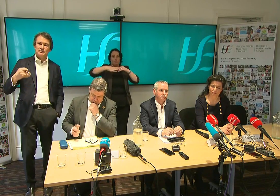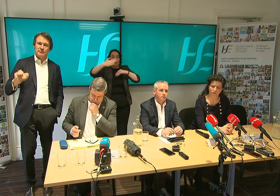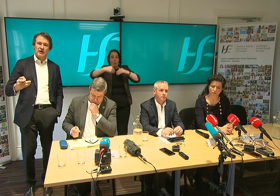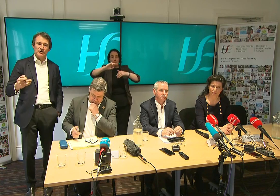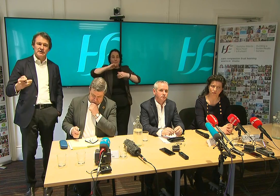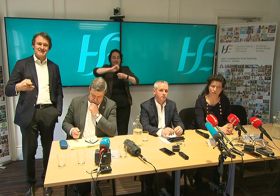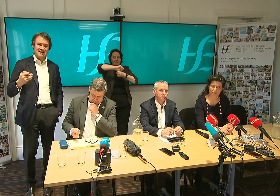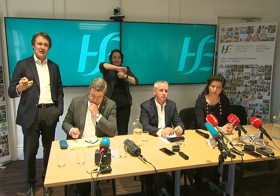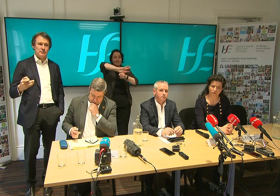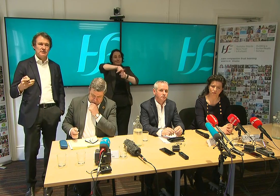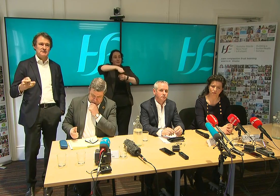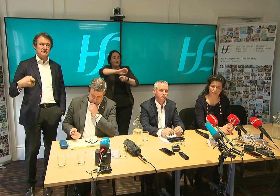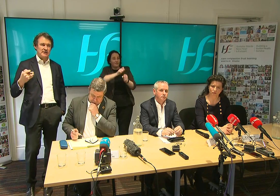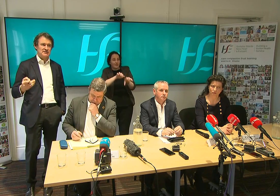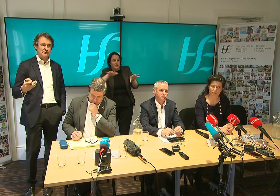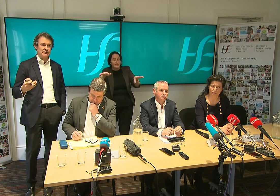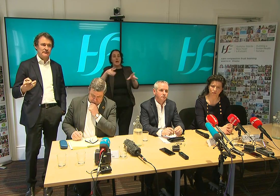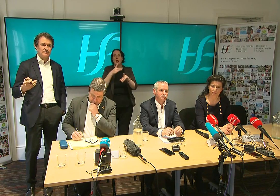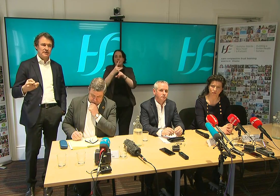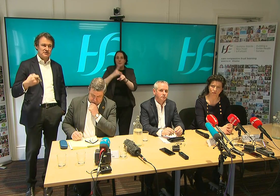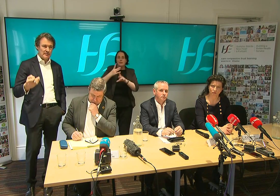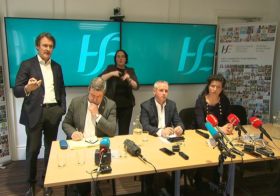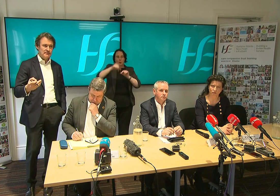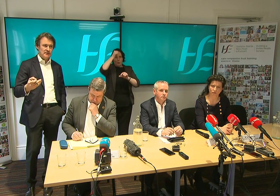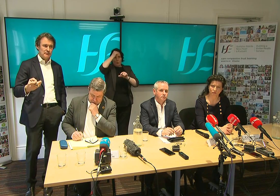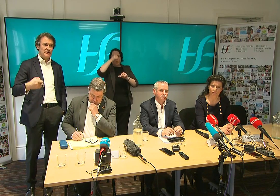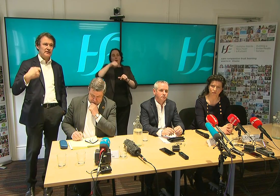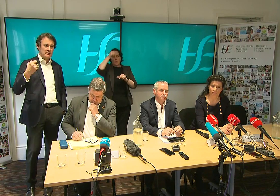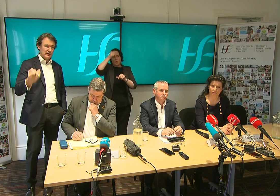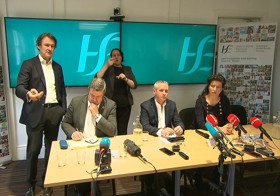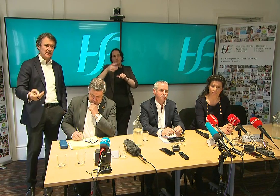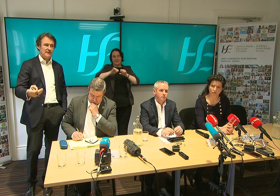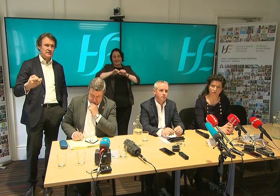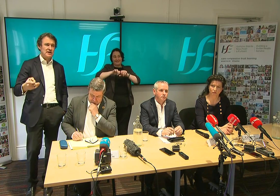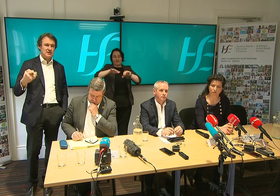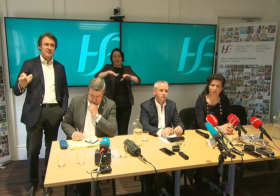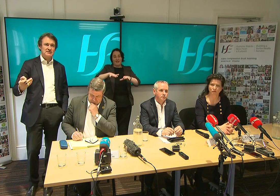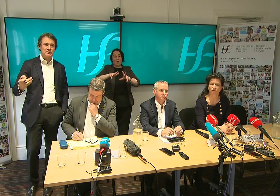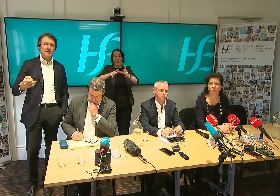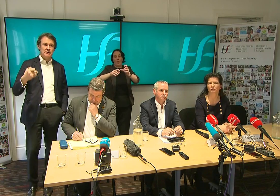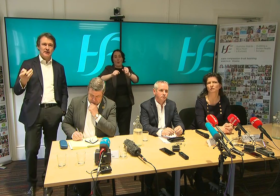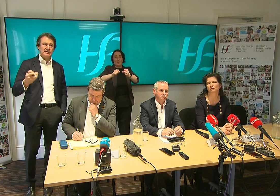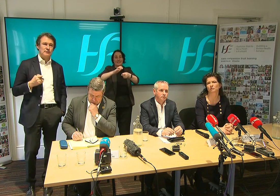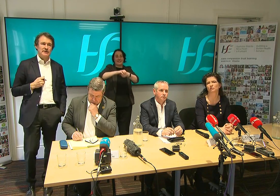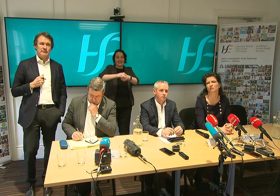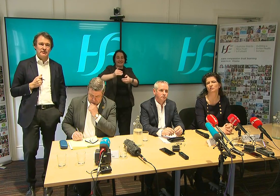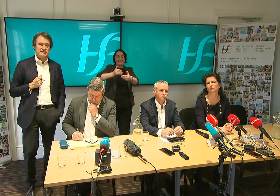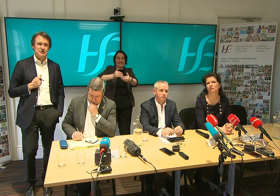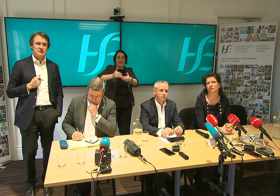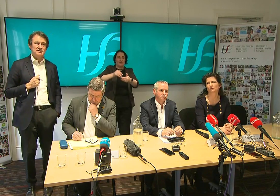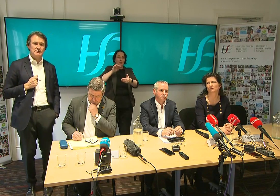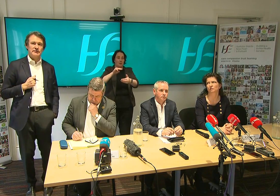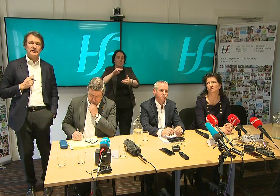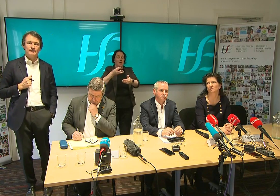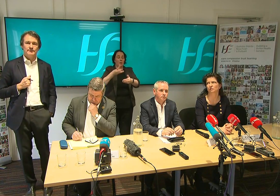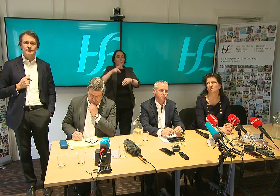help us to prepare and scale up so as we can deal with it. It's coming, but if we can delay it for as long as possible, I think we'll be in a better